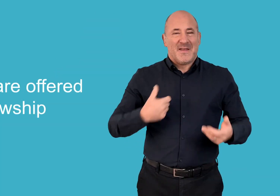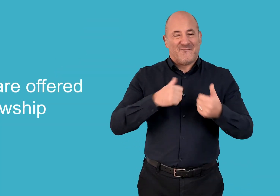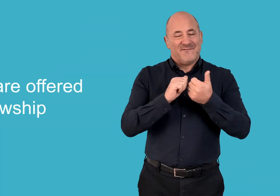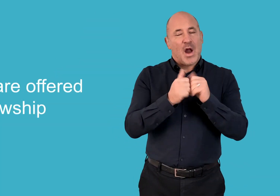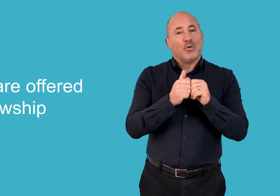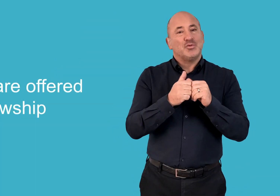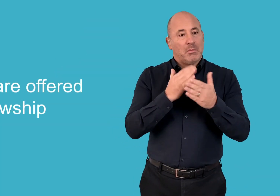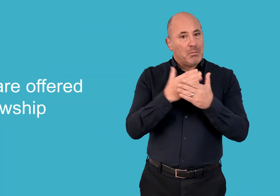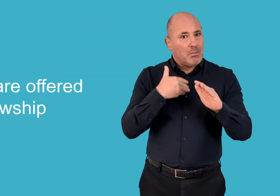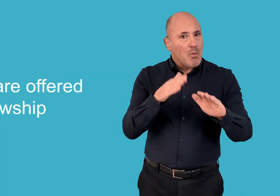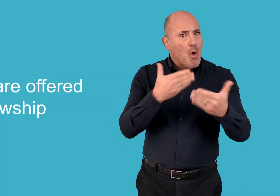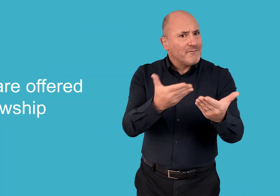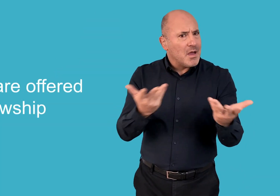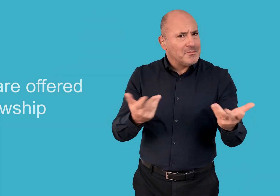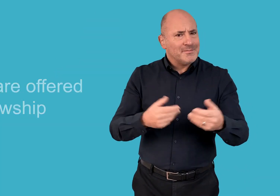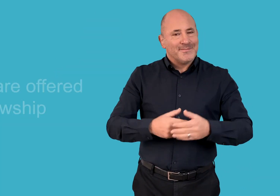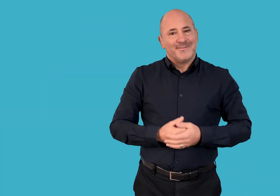If you are offered a fellowship,